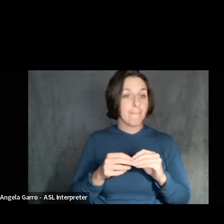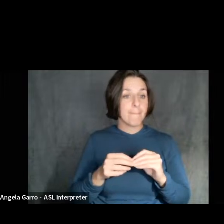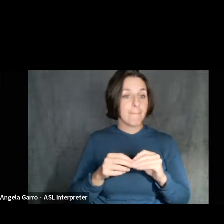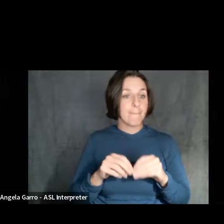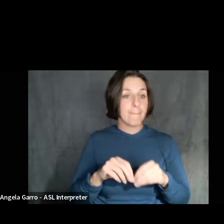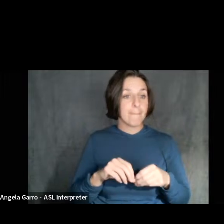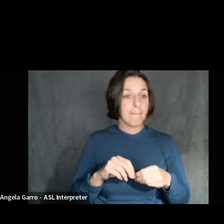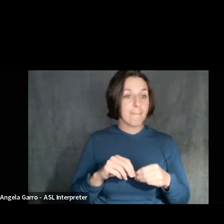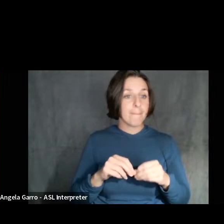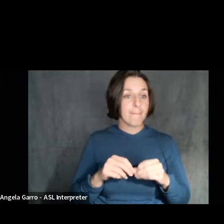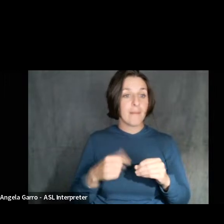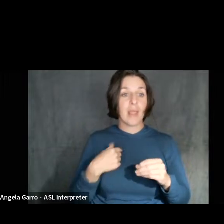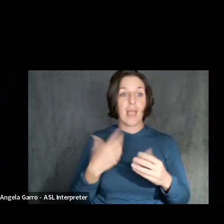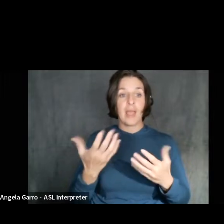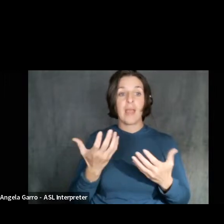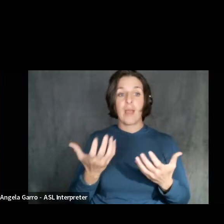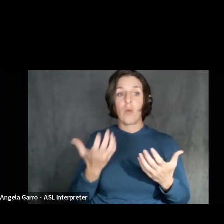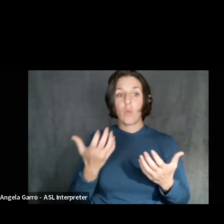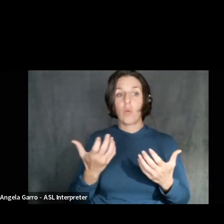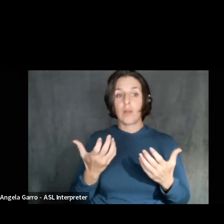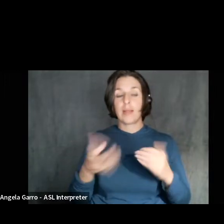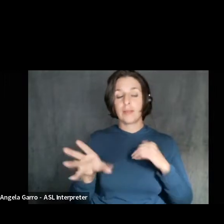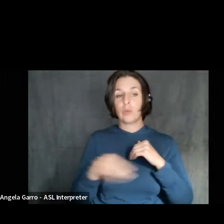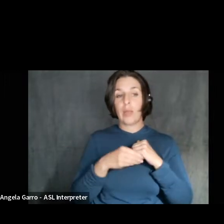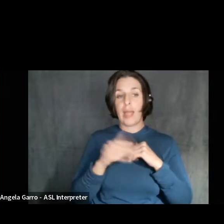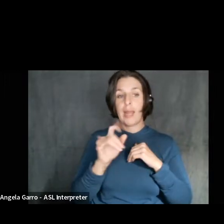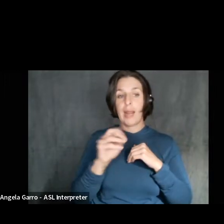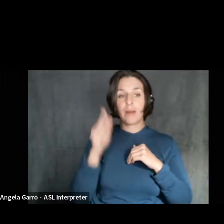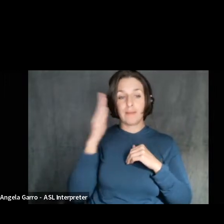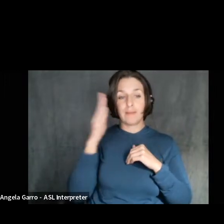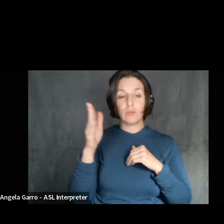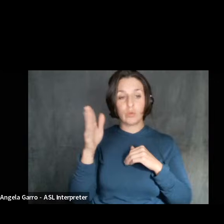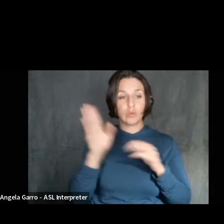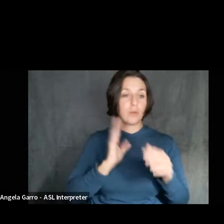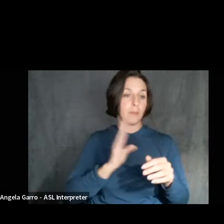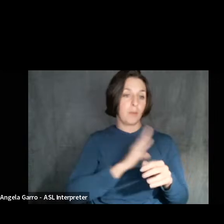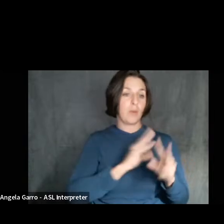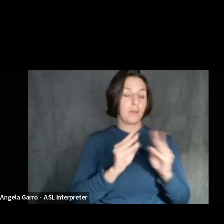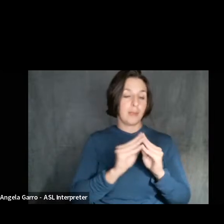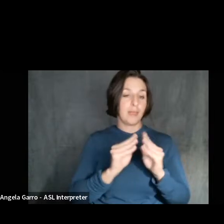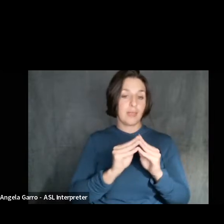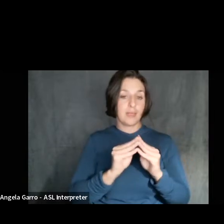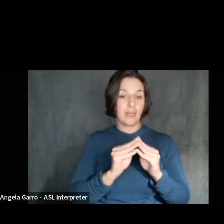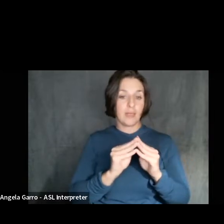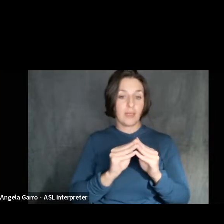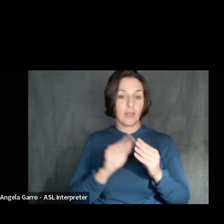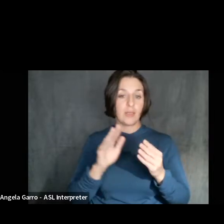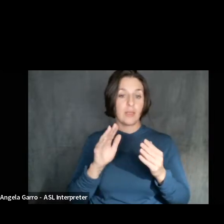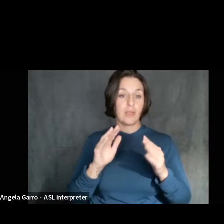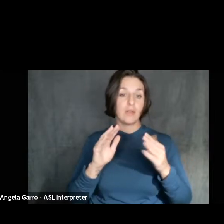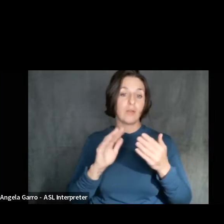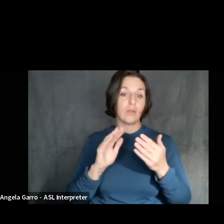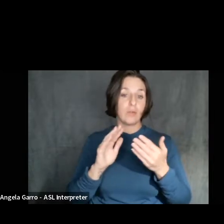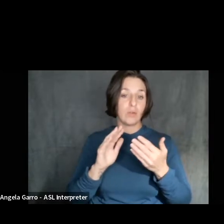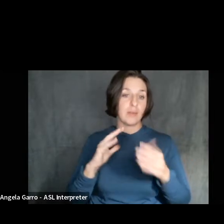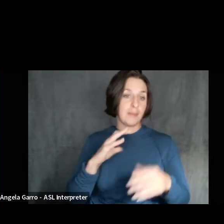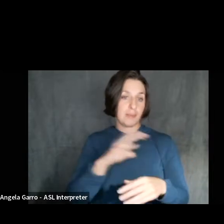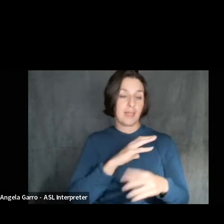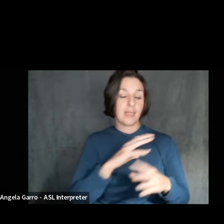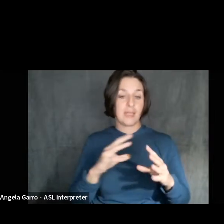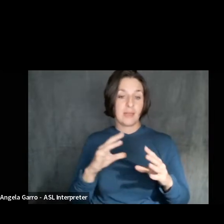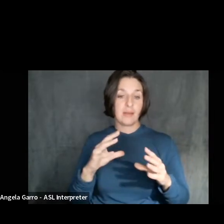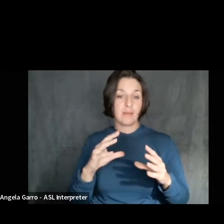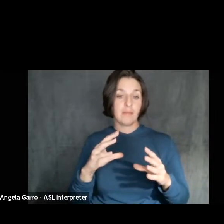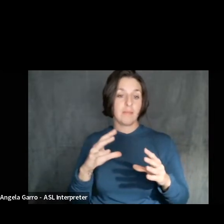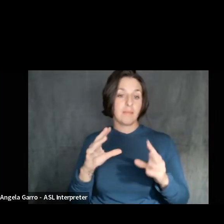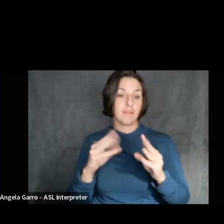I have an item that I think I would like to add at a future board meeting. A committee member from San Bruno reached out to me and I reached out to